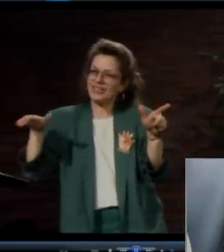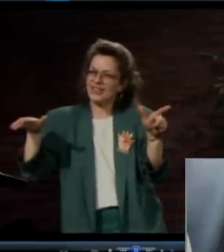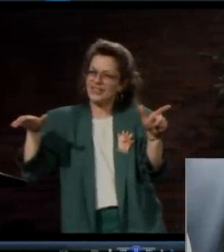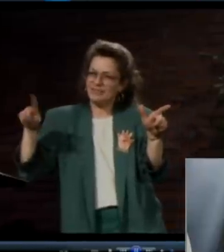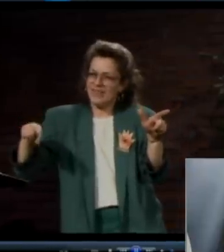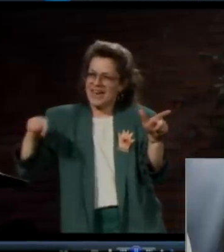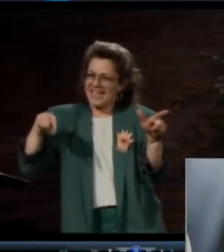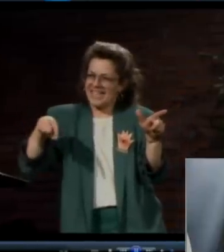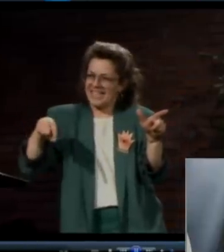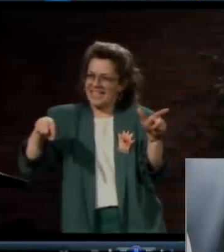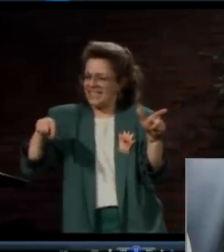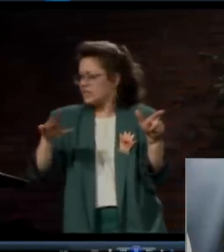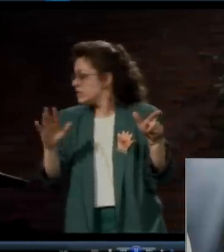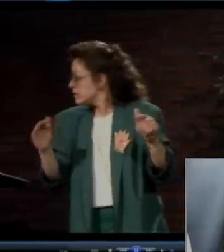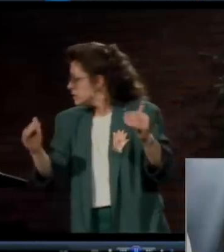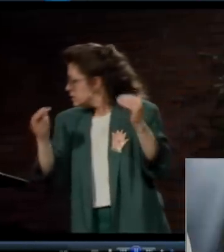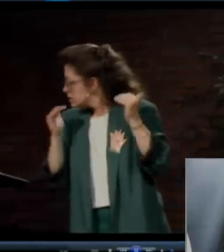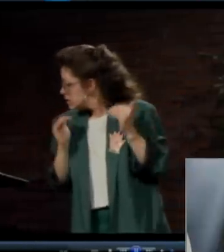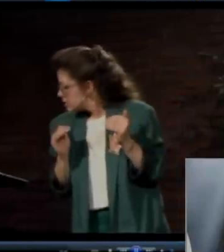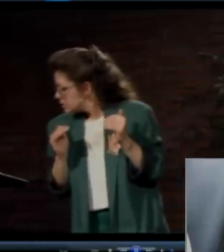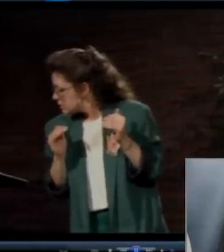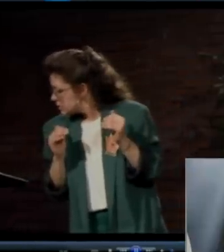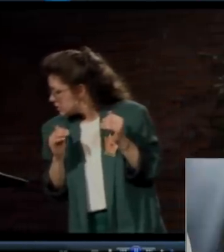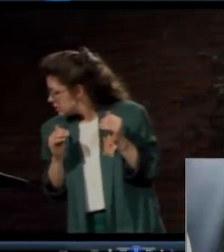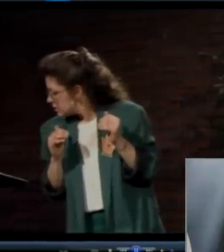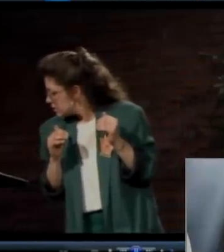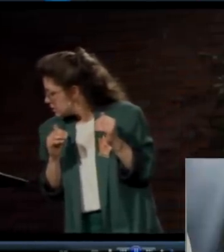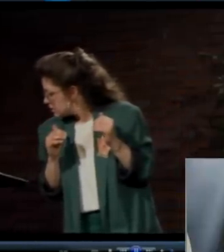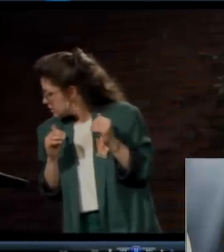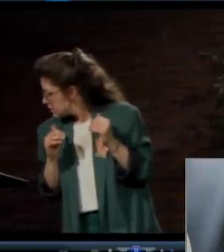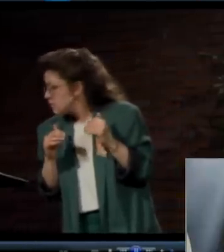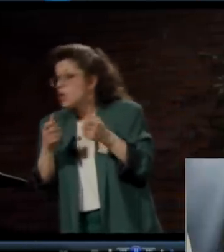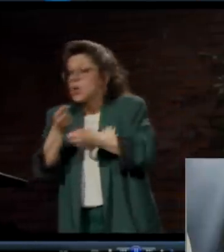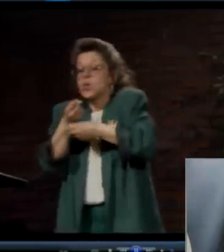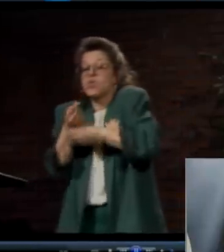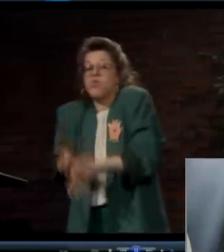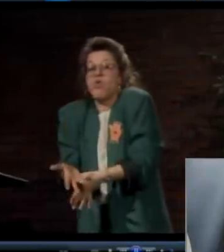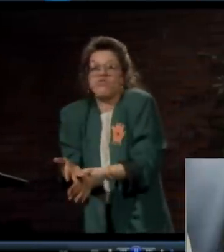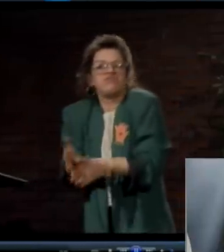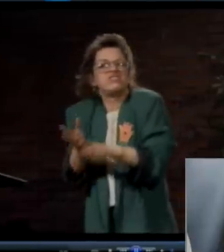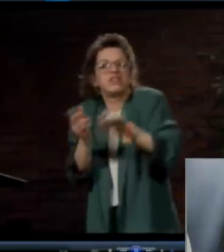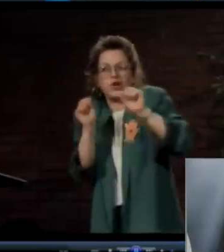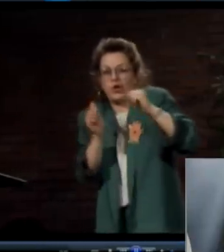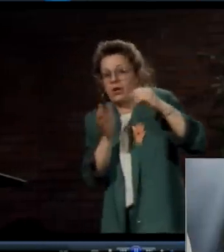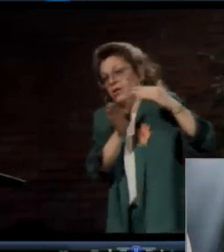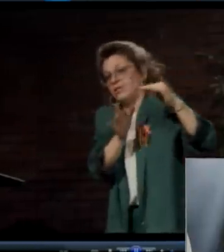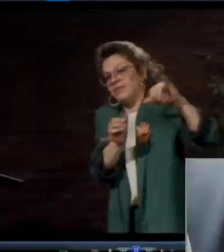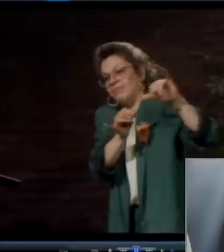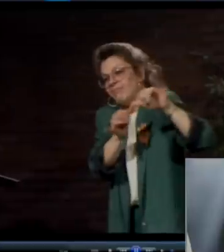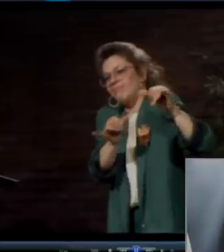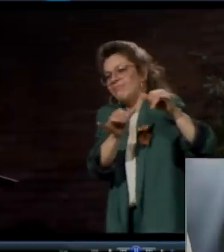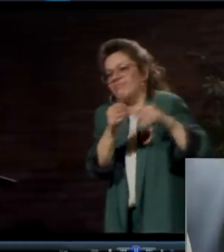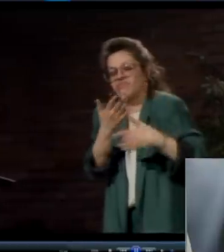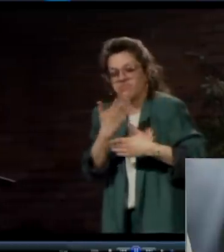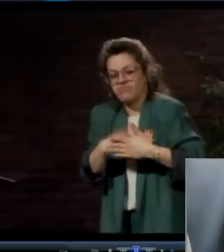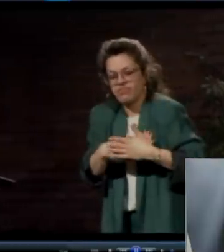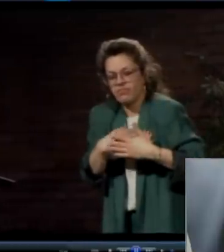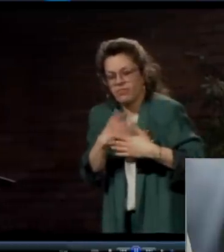they wear hearing aid and they rely on English mostly as their main mode